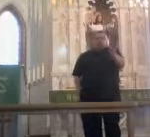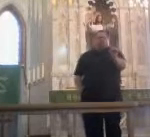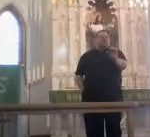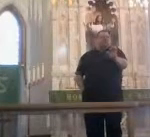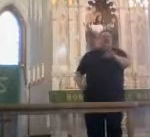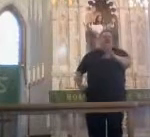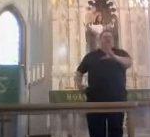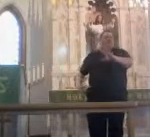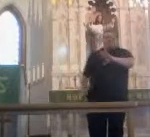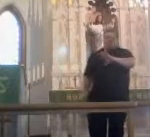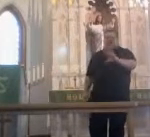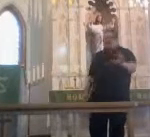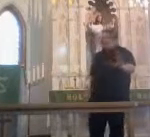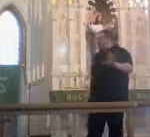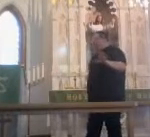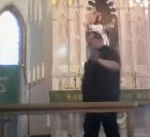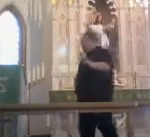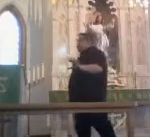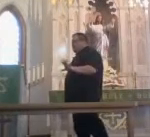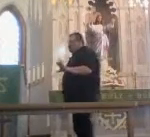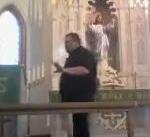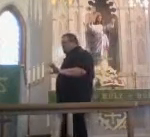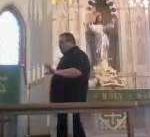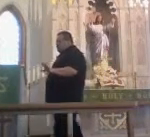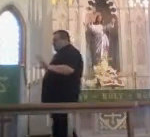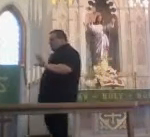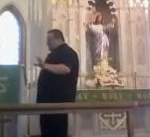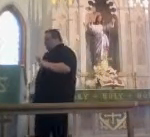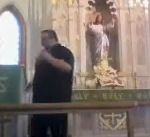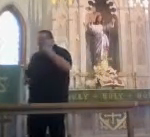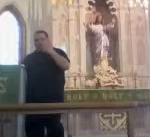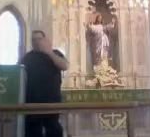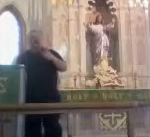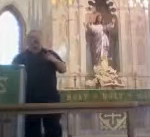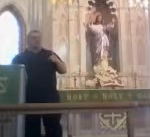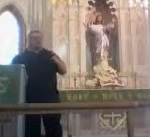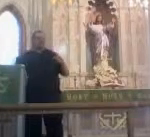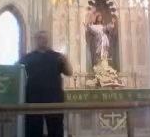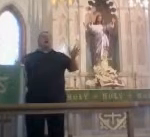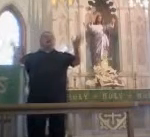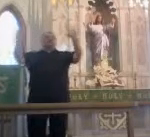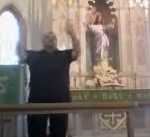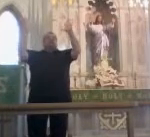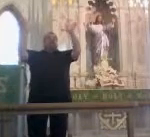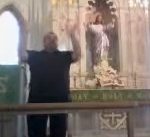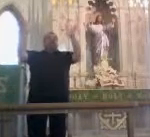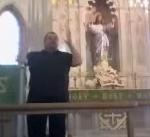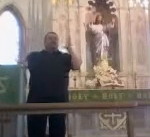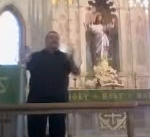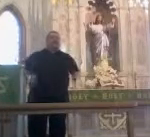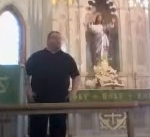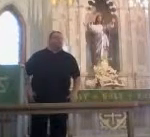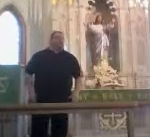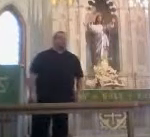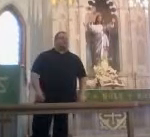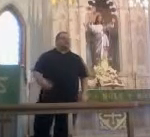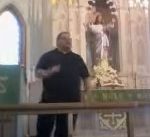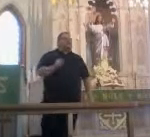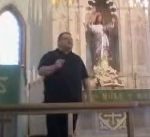prove beyond a shadow of a doubt that our God, Yahweh, the God we worship,